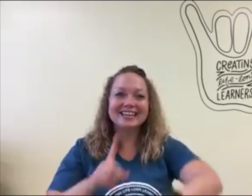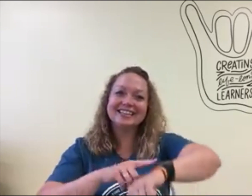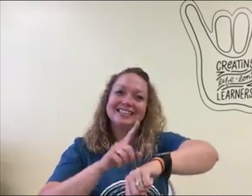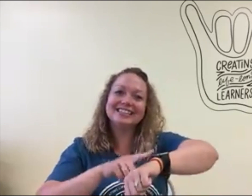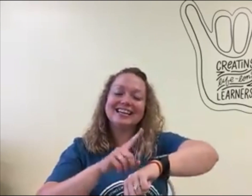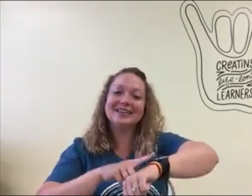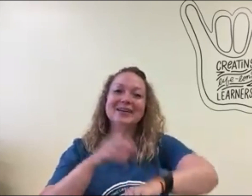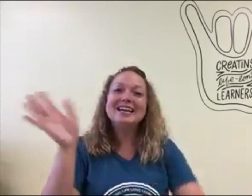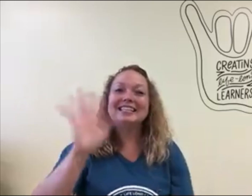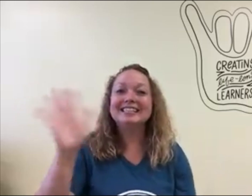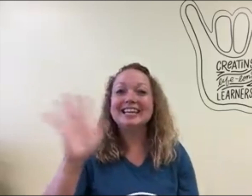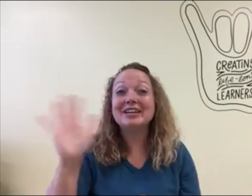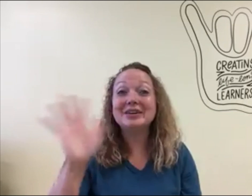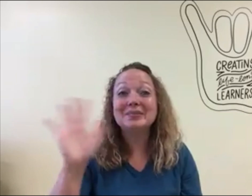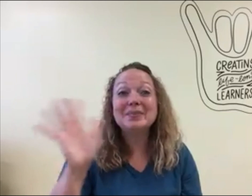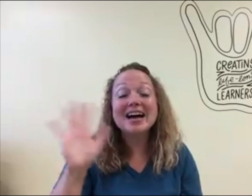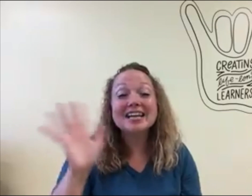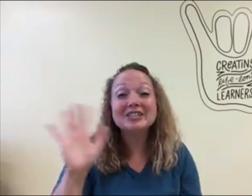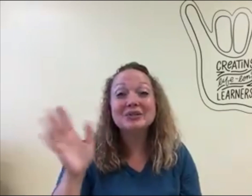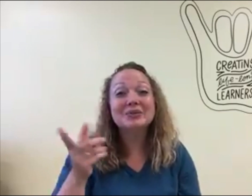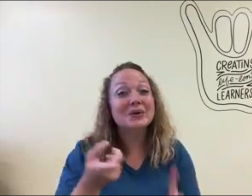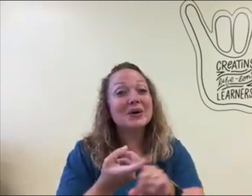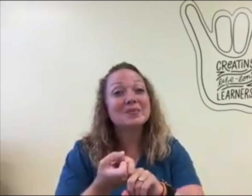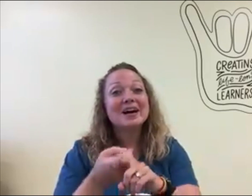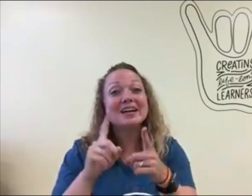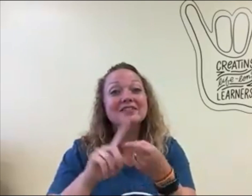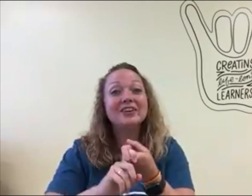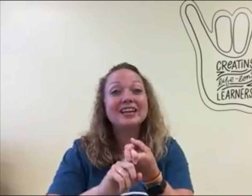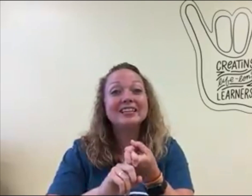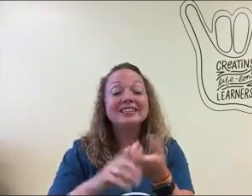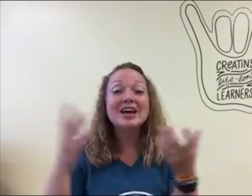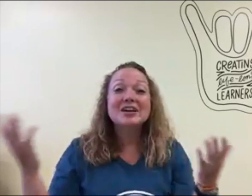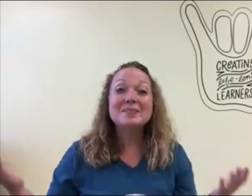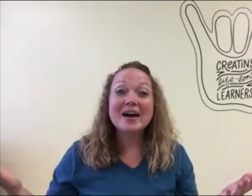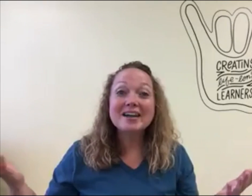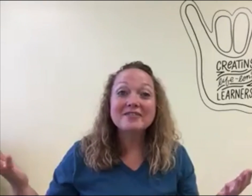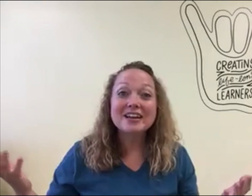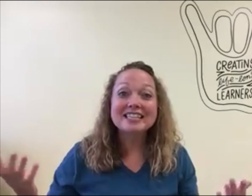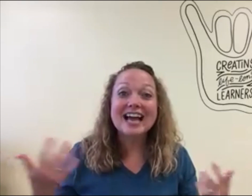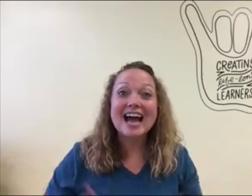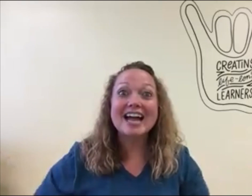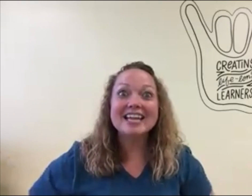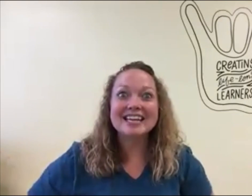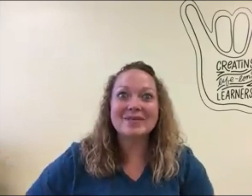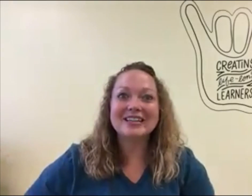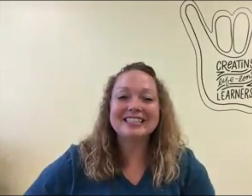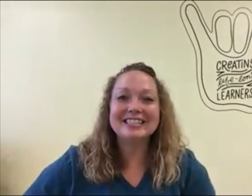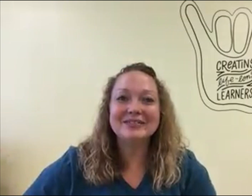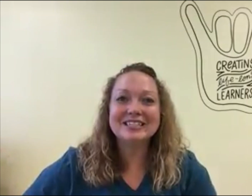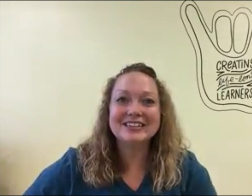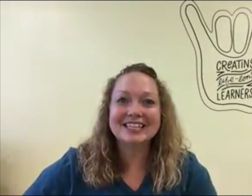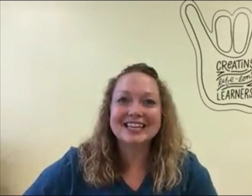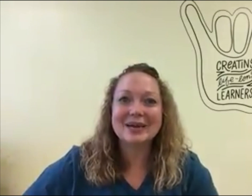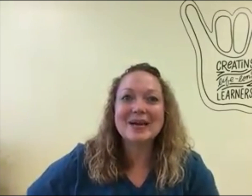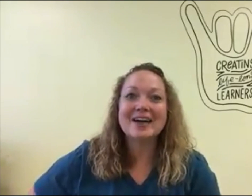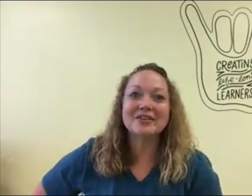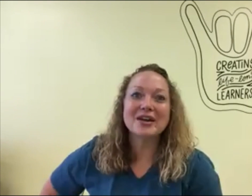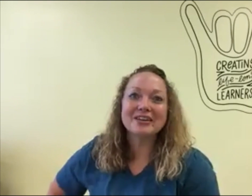to say goodbye to all my friends. Goodbye, friends. I cannot wait to see you until next time. Have a great rest of your day.